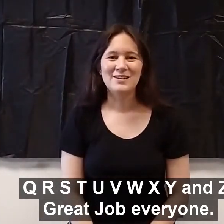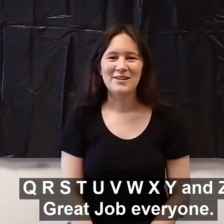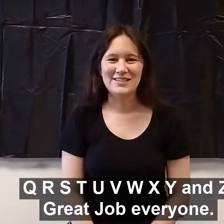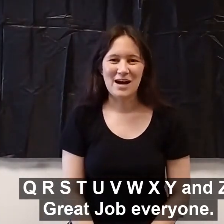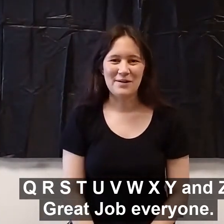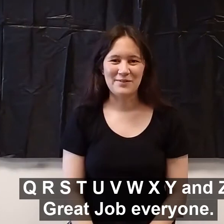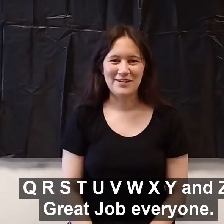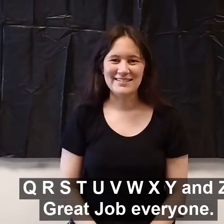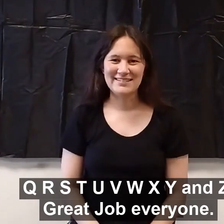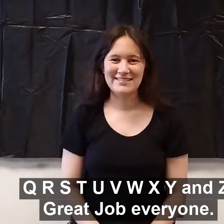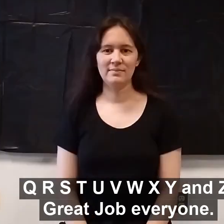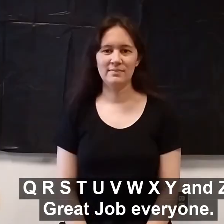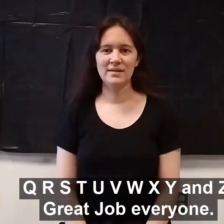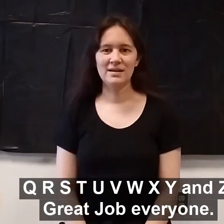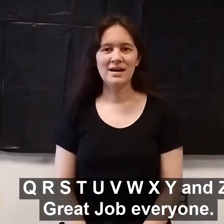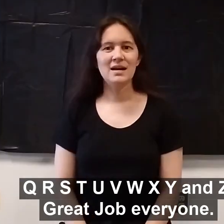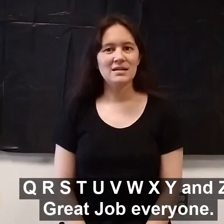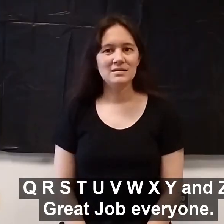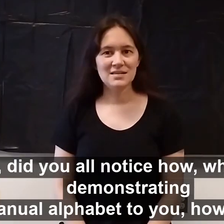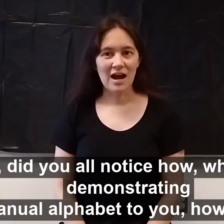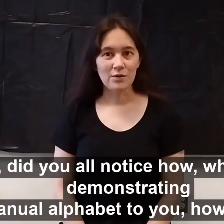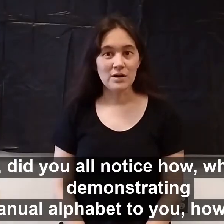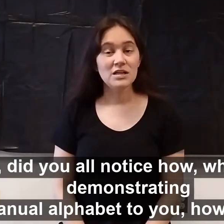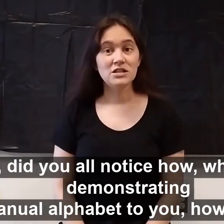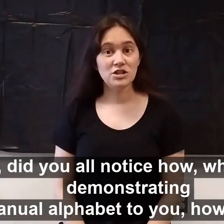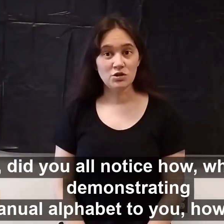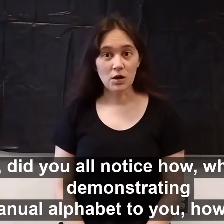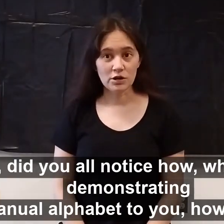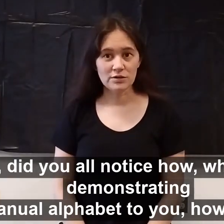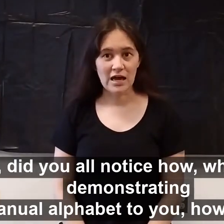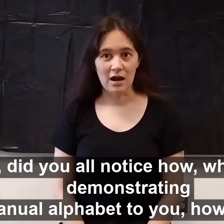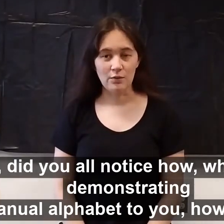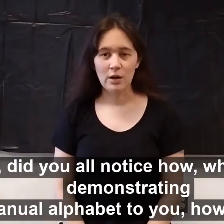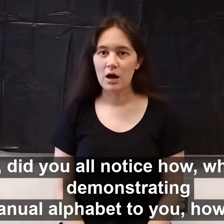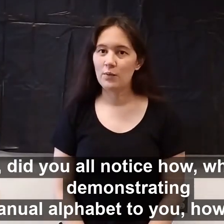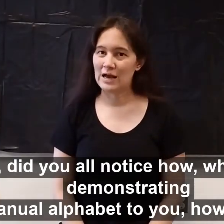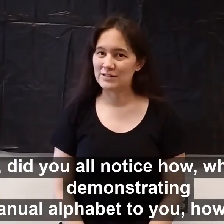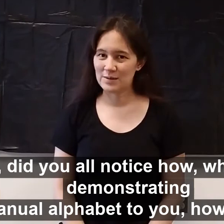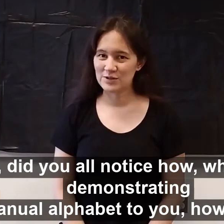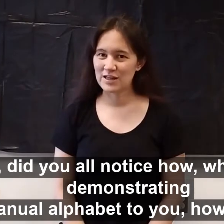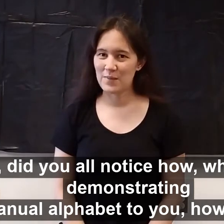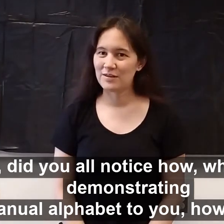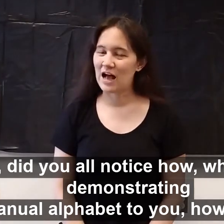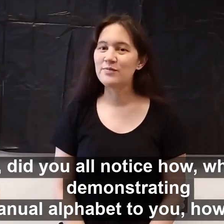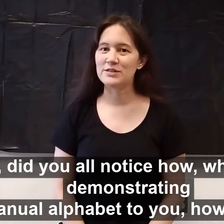Great job, everyone. Now, did you all notice how, when I was demonstrating the manual alphabet to